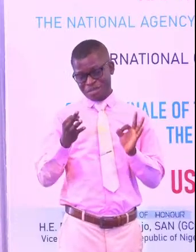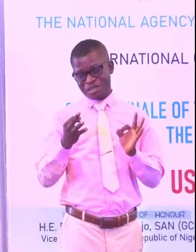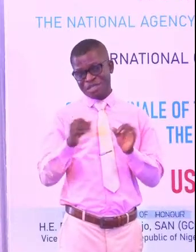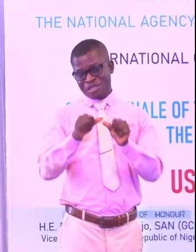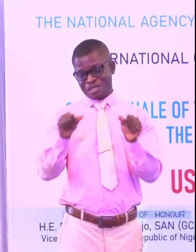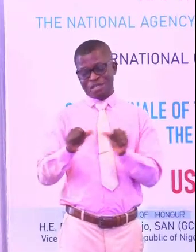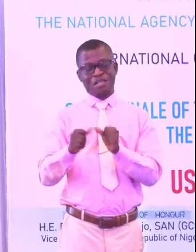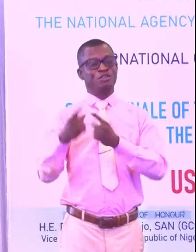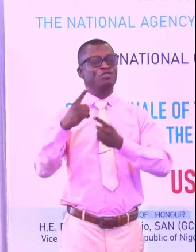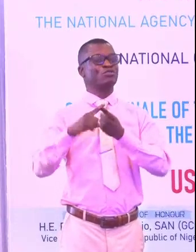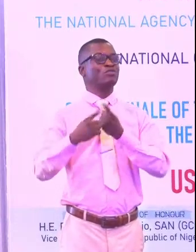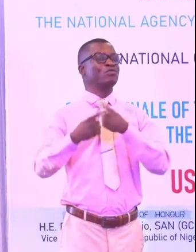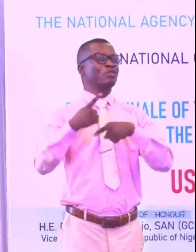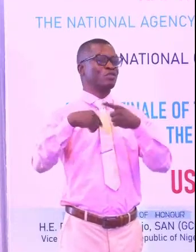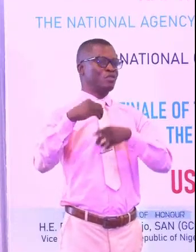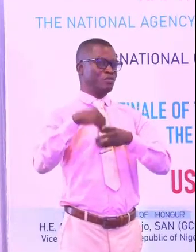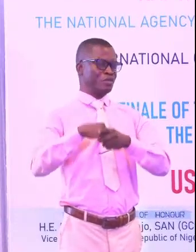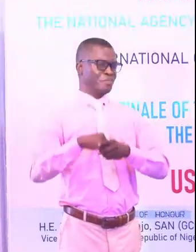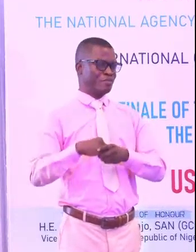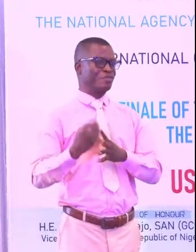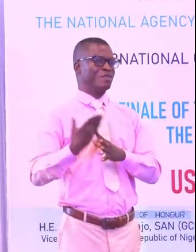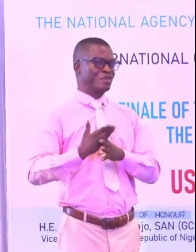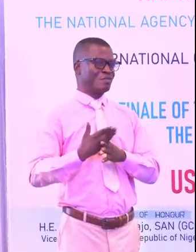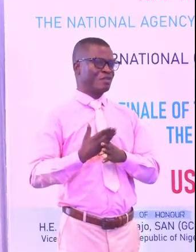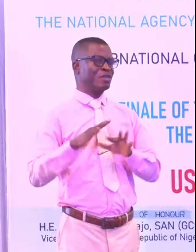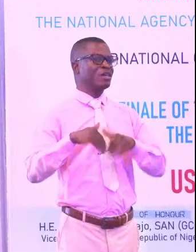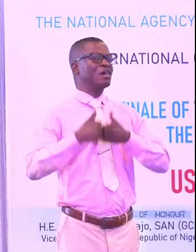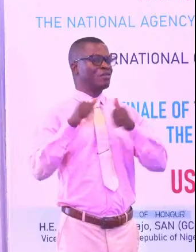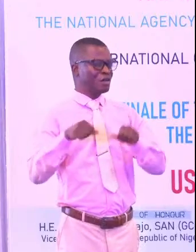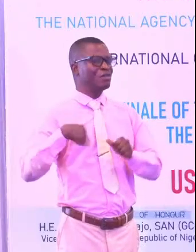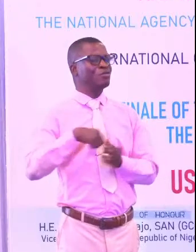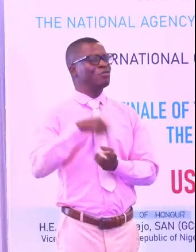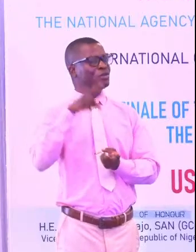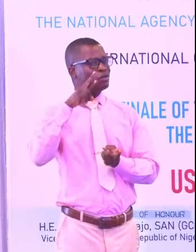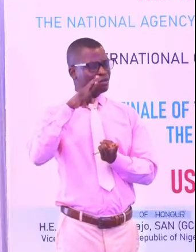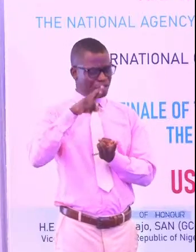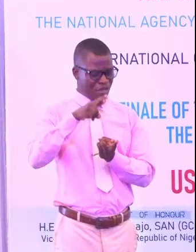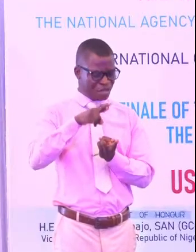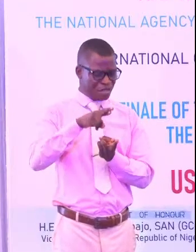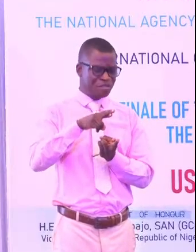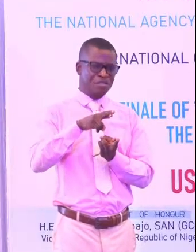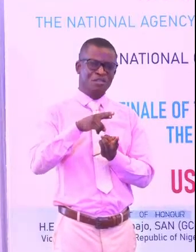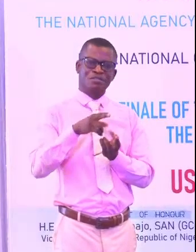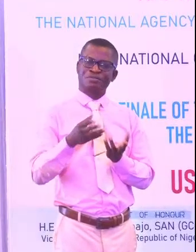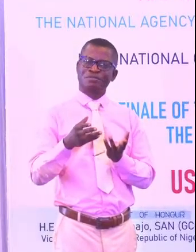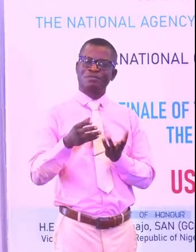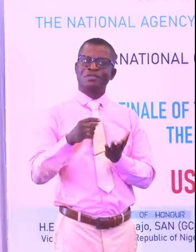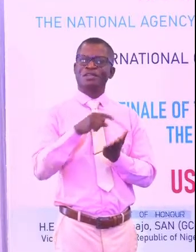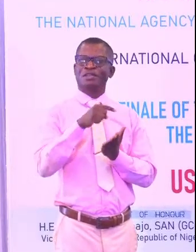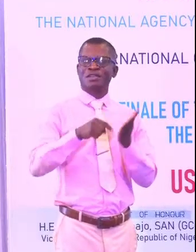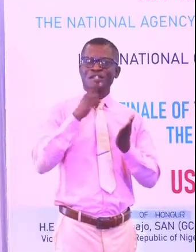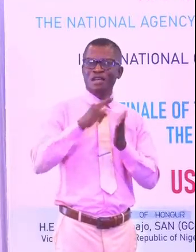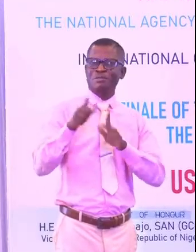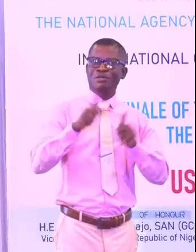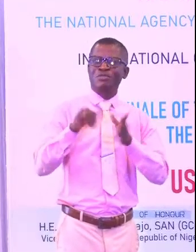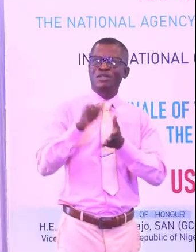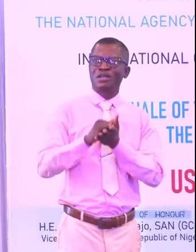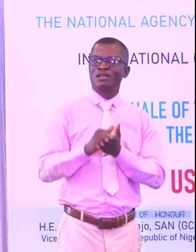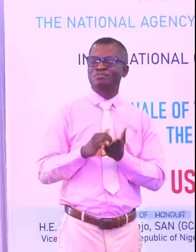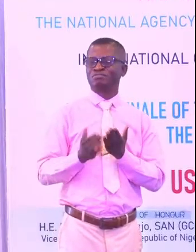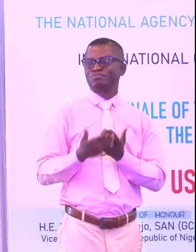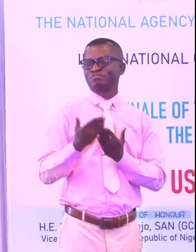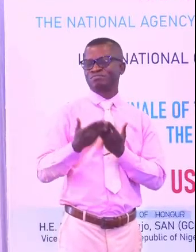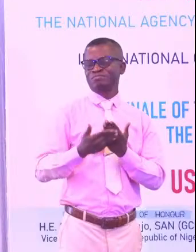intervene. How can we reduce supply? These are people who are vulnerable to